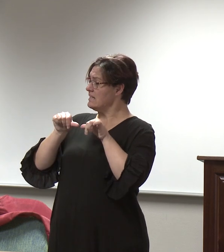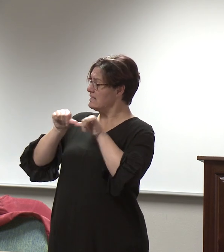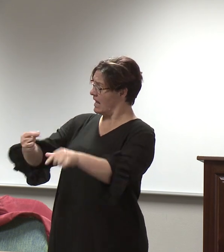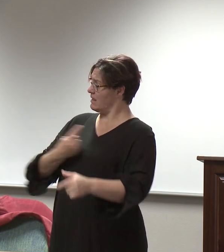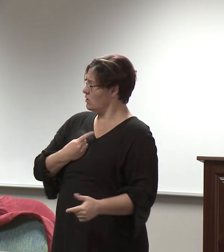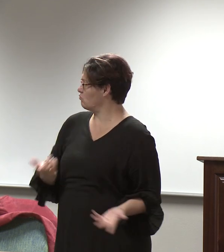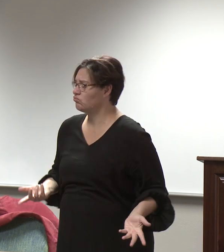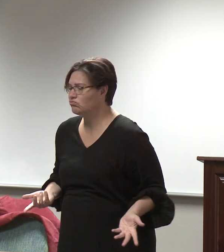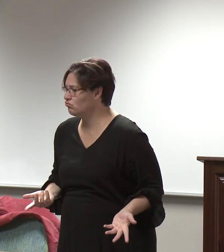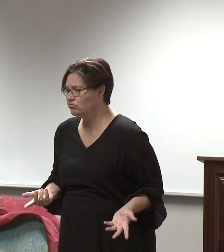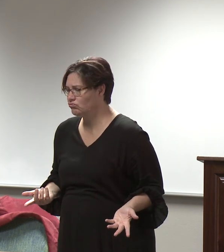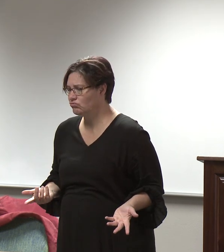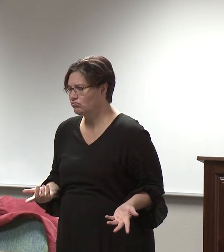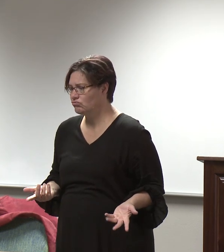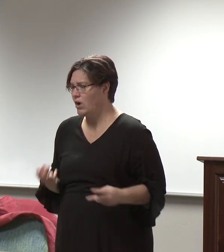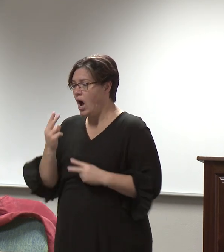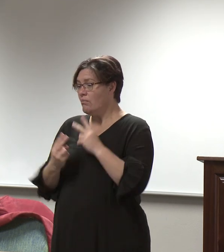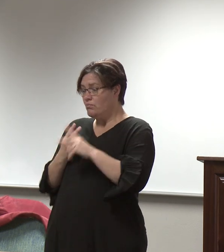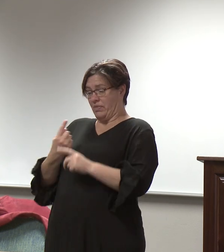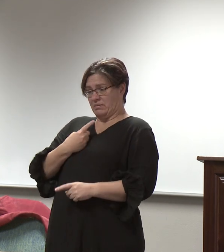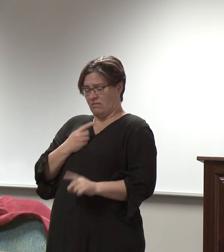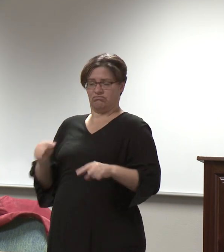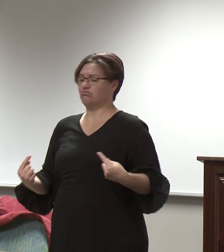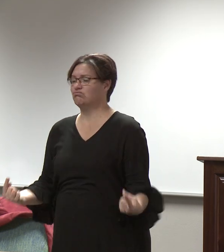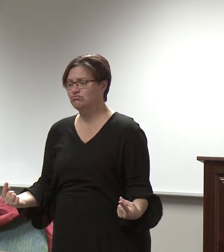itself, cannot go on, cannot reproduce itself with